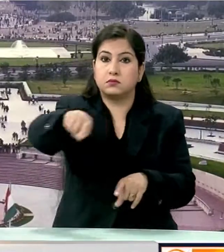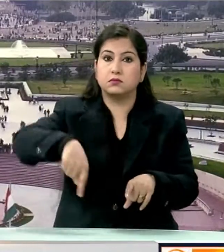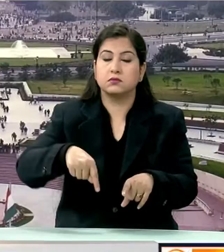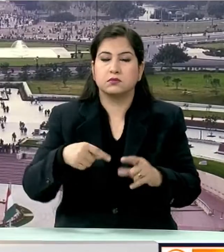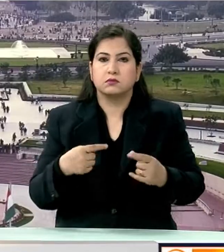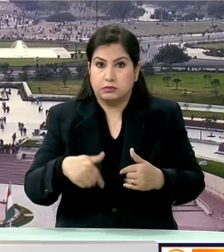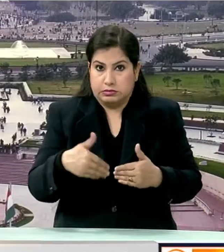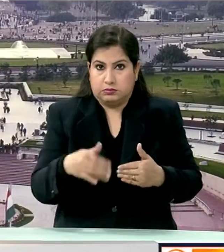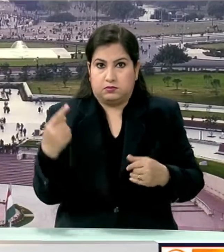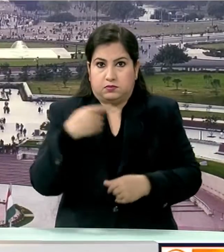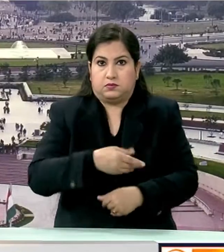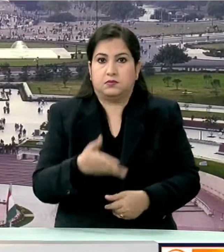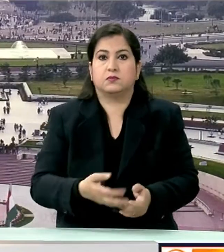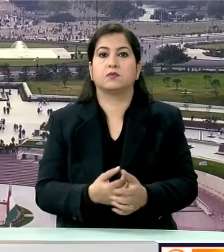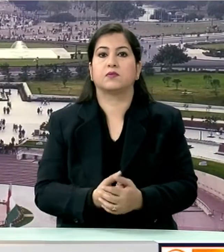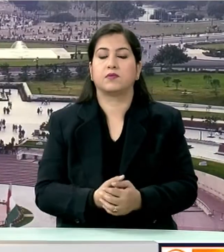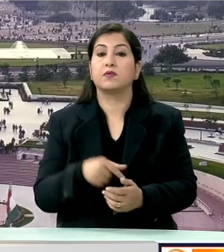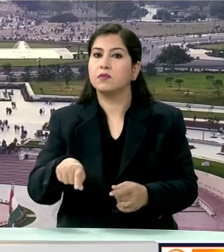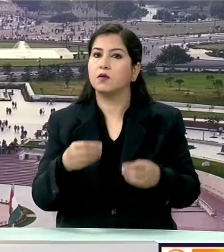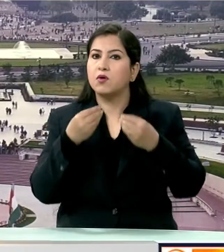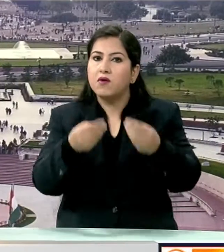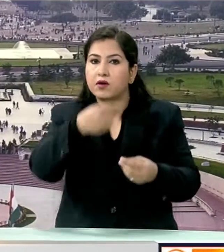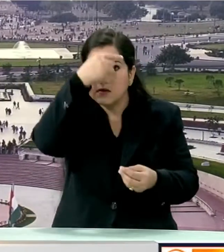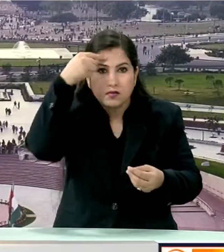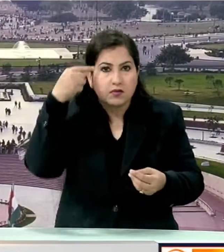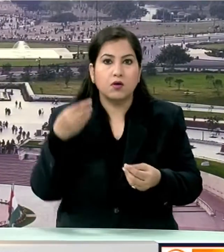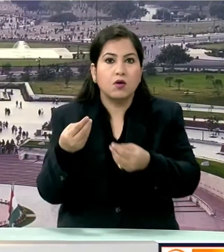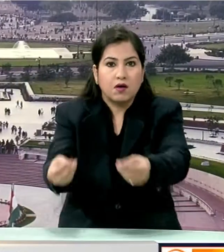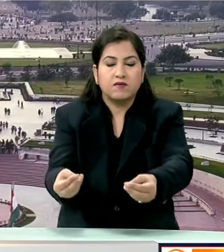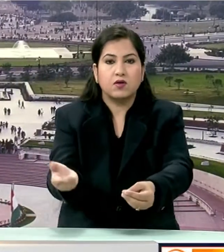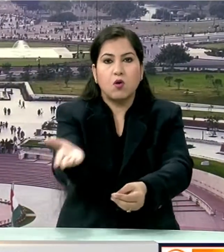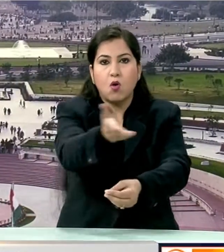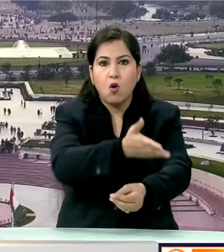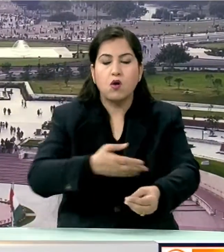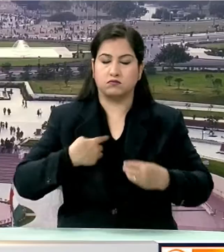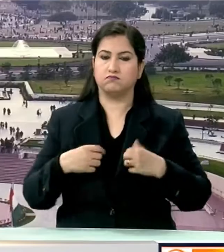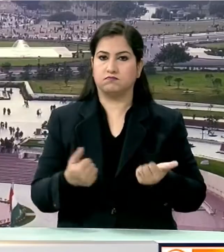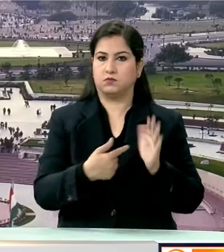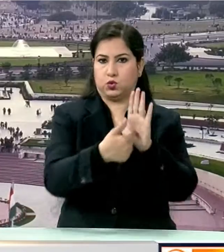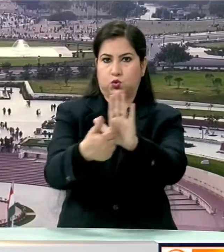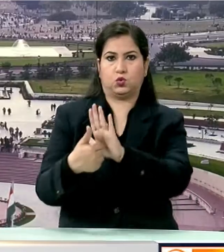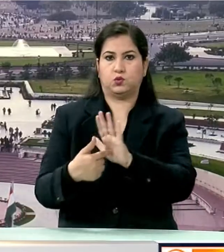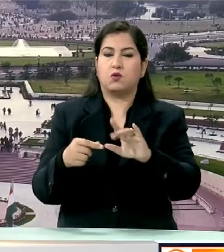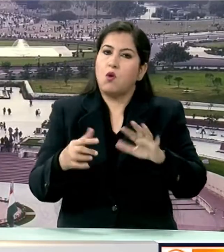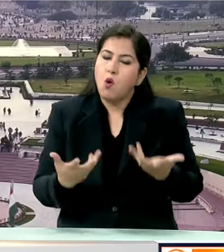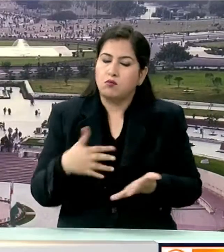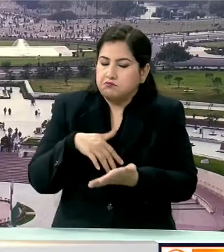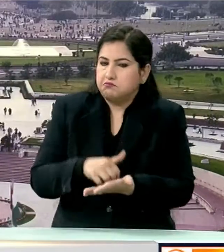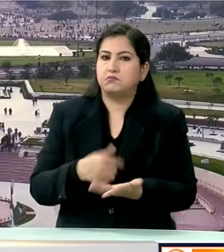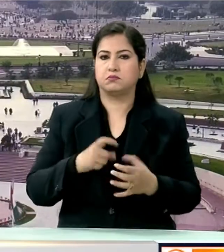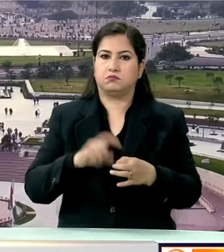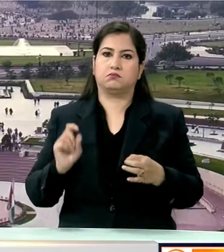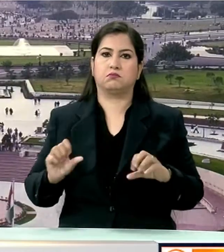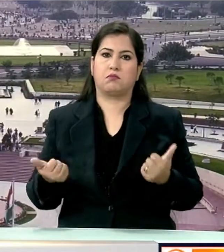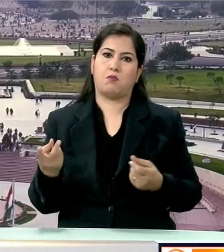are up for grabs on this day. It also provides opportunity for candidates to demonstrate their ability or weakness to draw from a